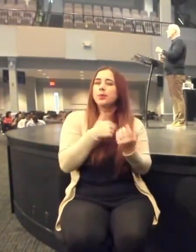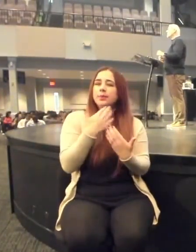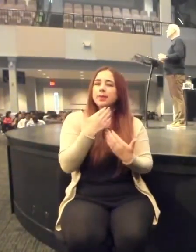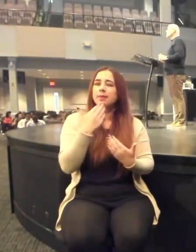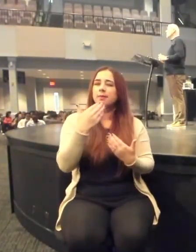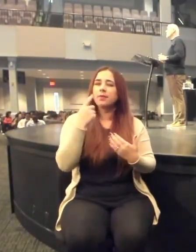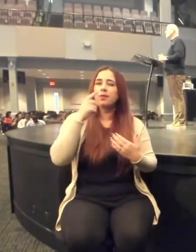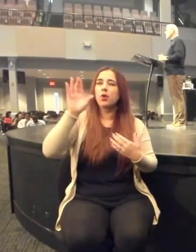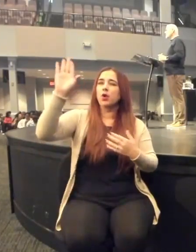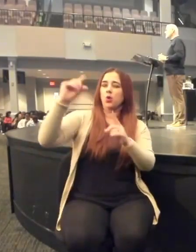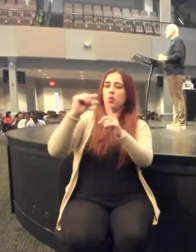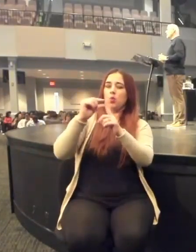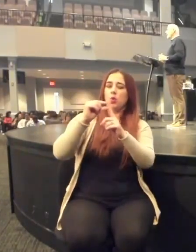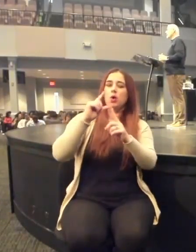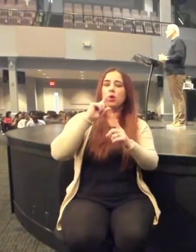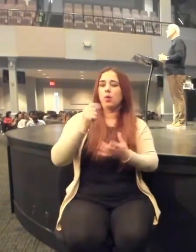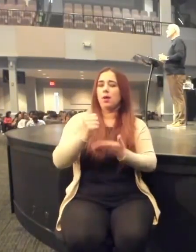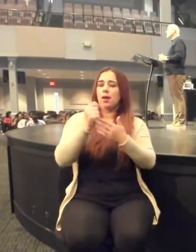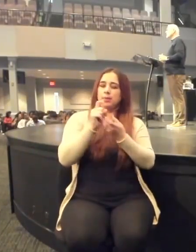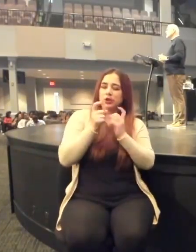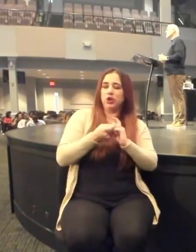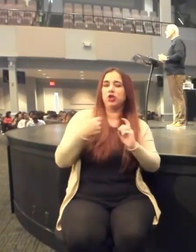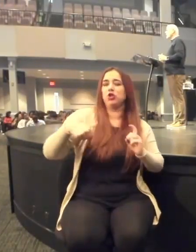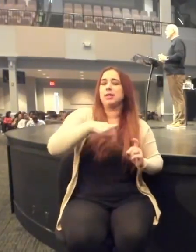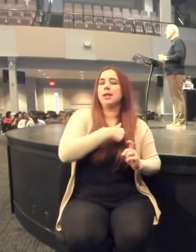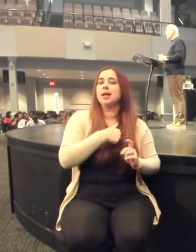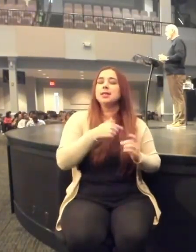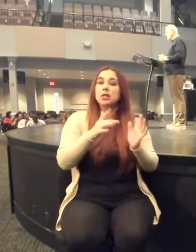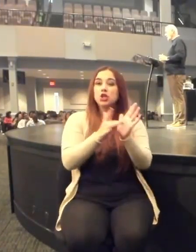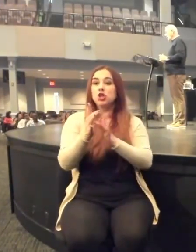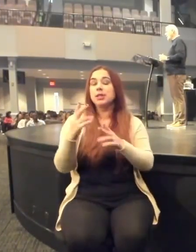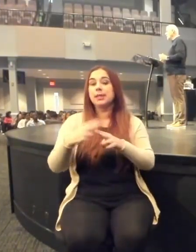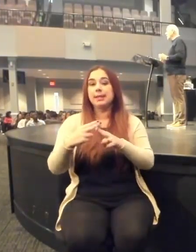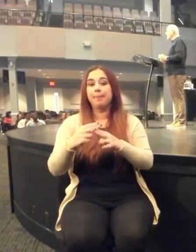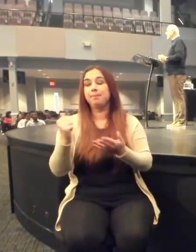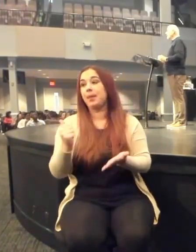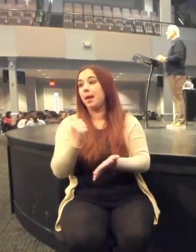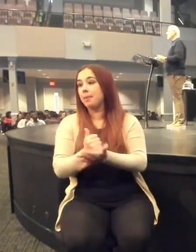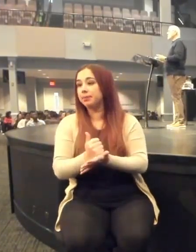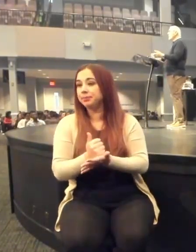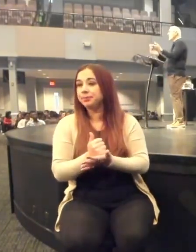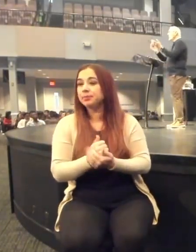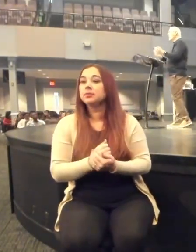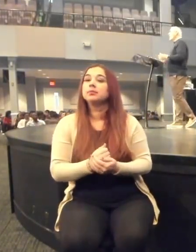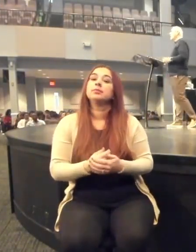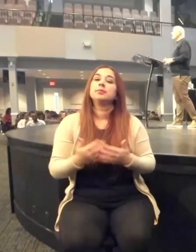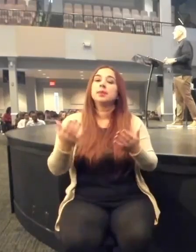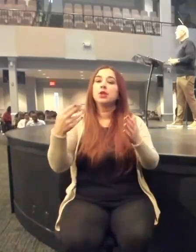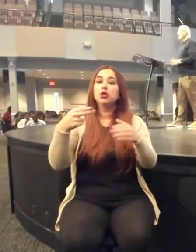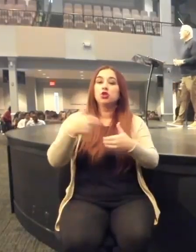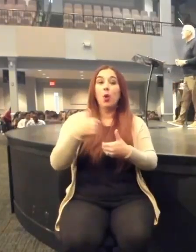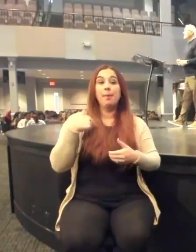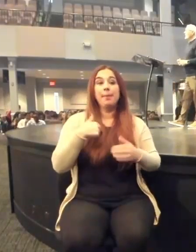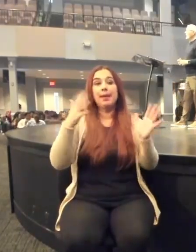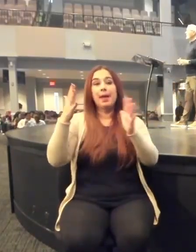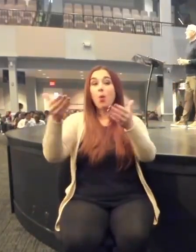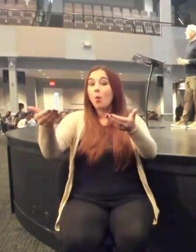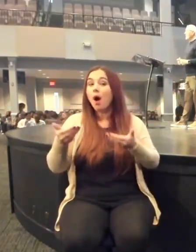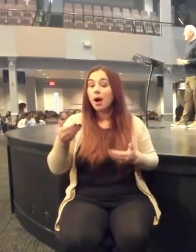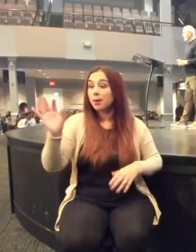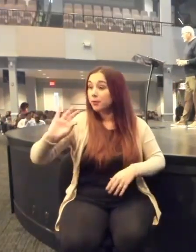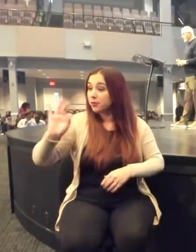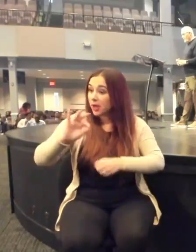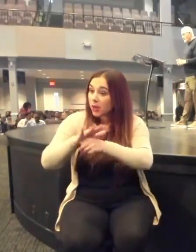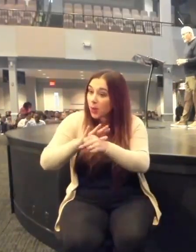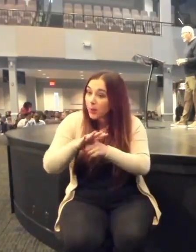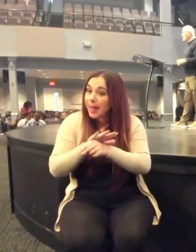your word to each one that changes. We ask it in Jesus' name. Amen. Would you join me in welcoming our Frederick campus this morning? Good morning